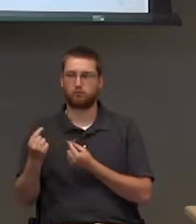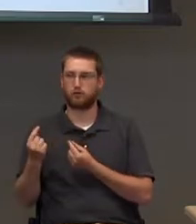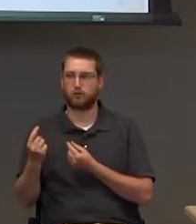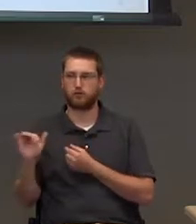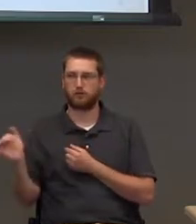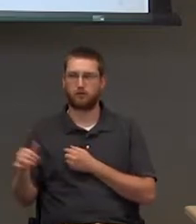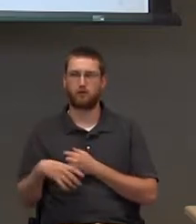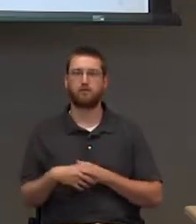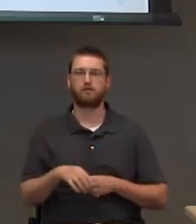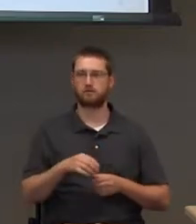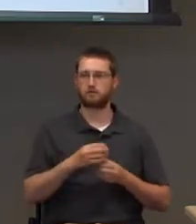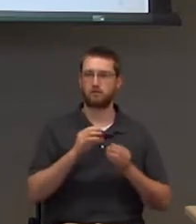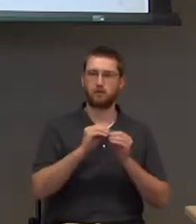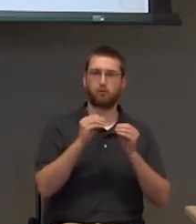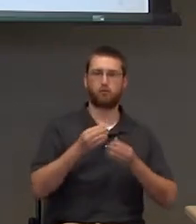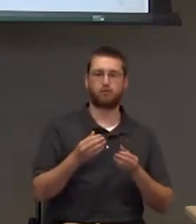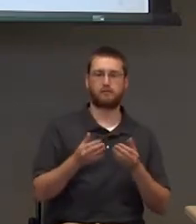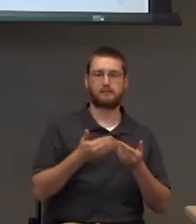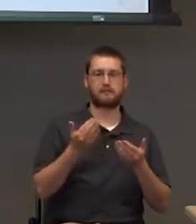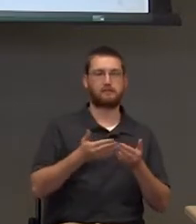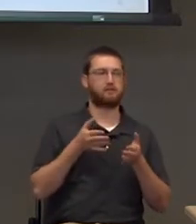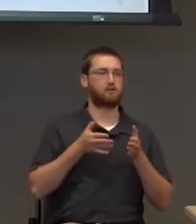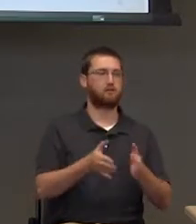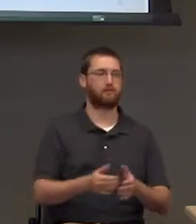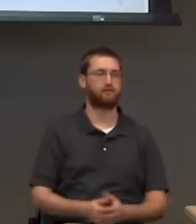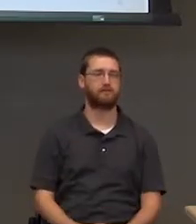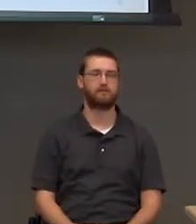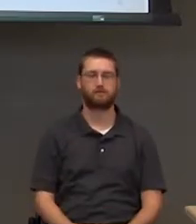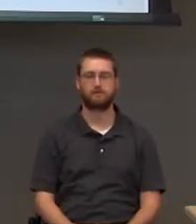strategic and digestible form.